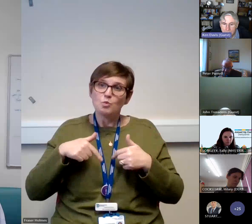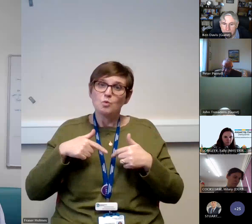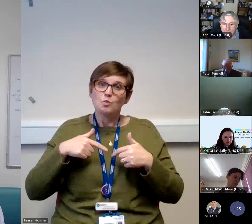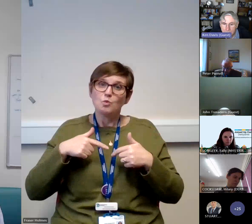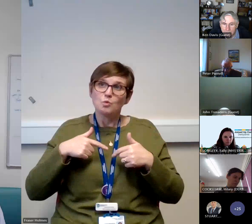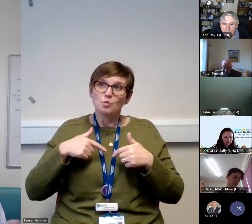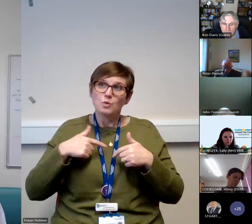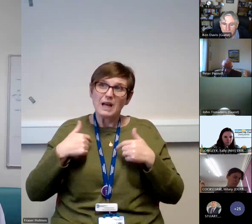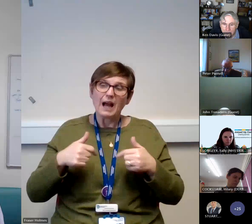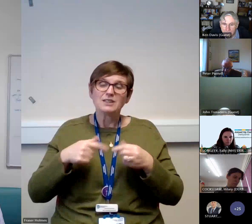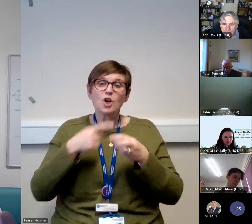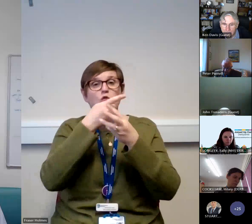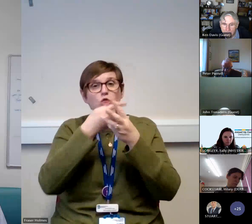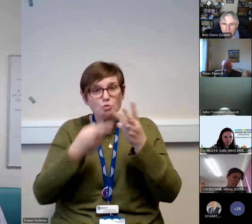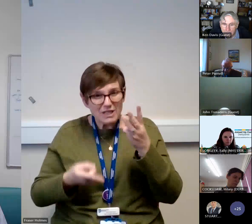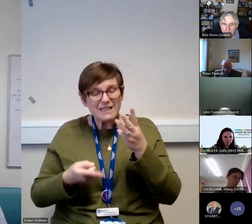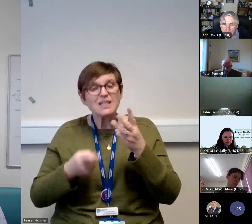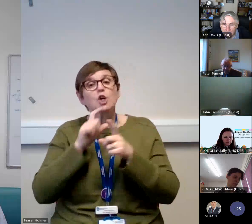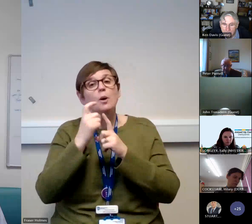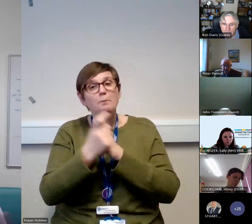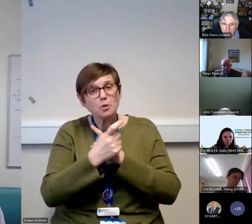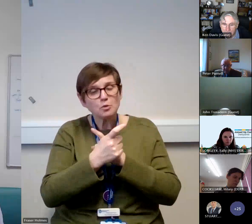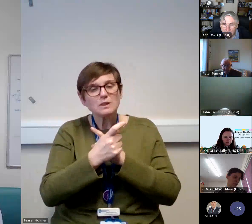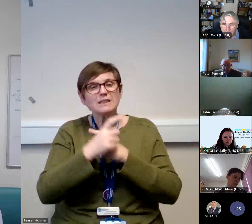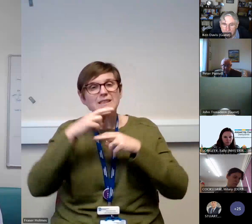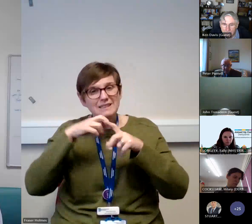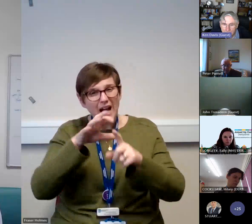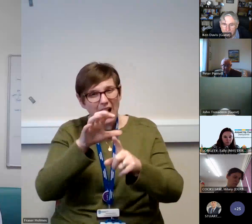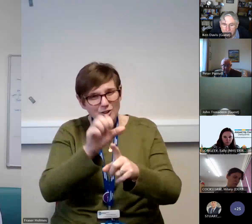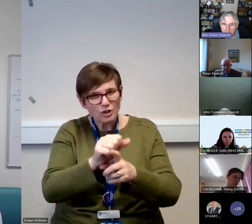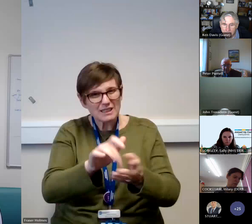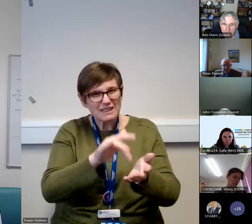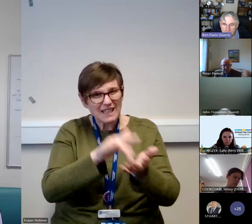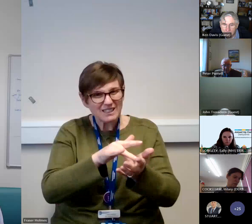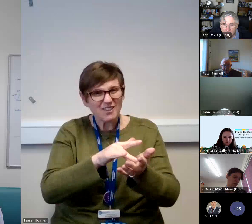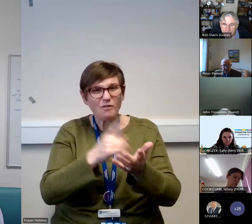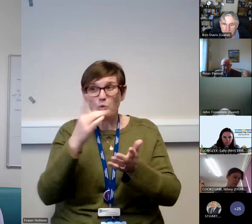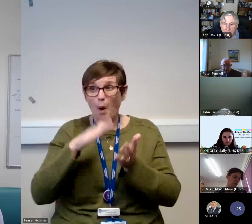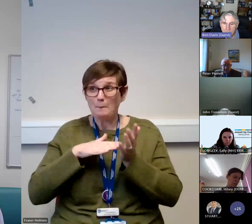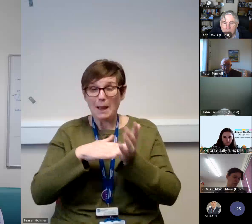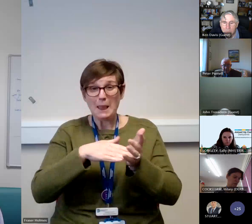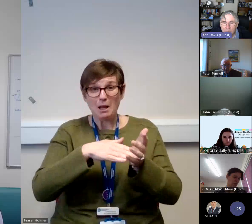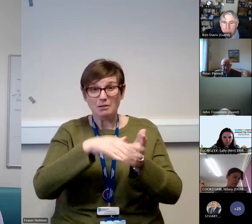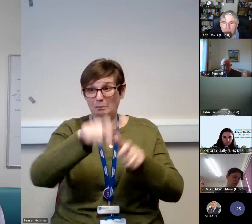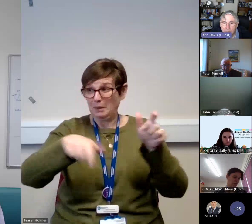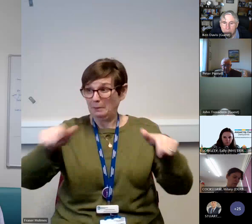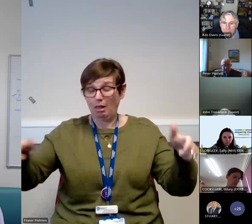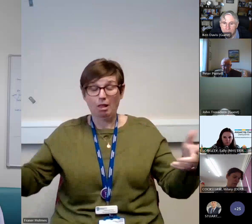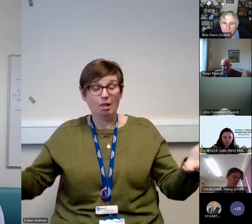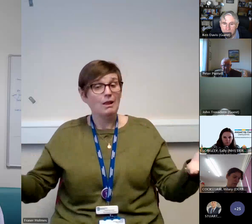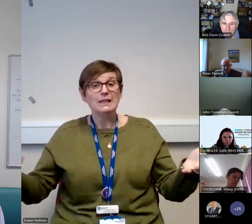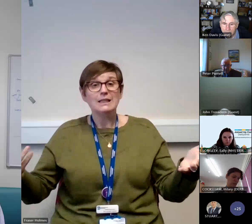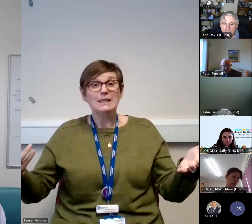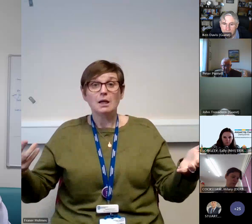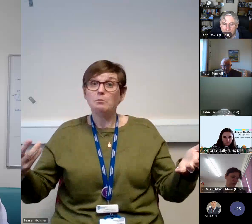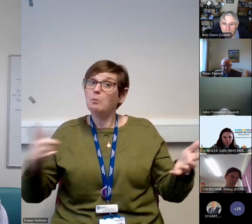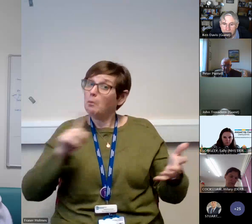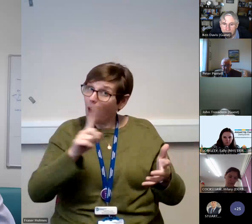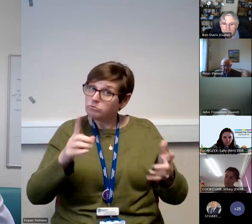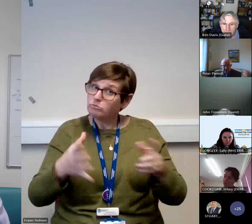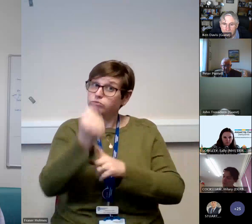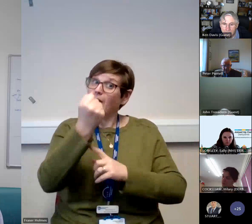3 community diagnostic centres for 1 million population, and we've ended up with 5, and